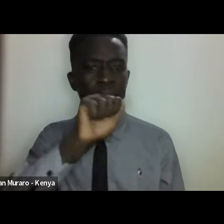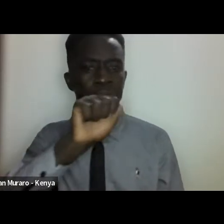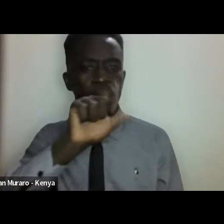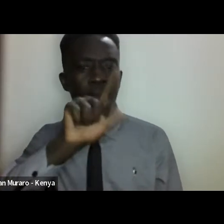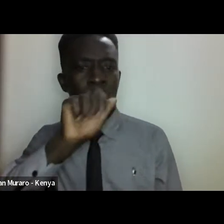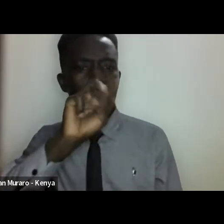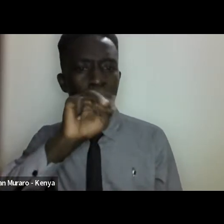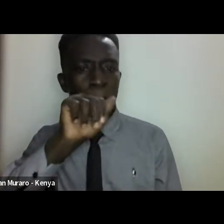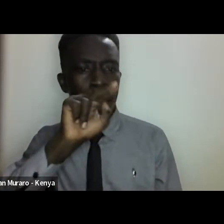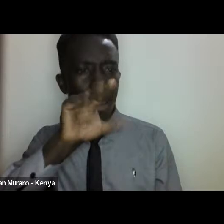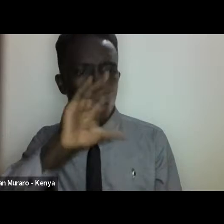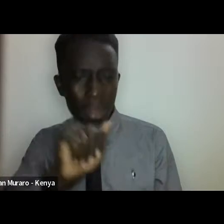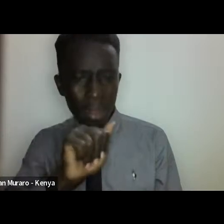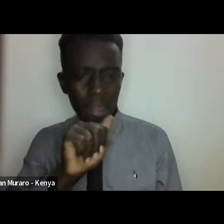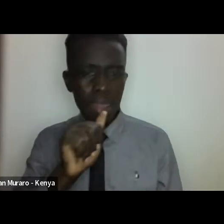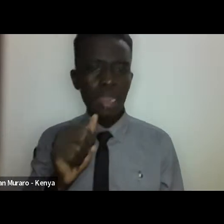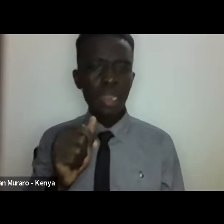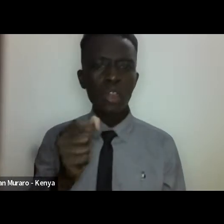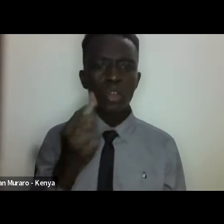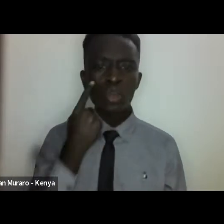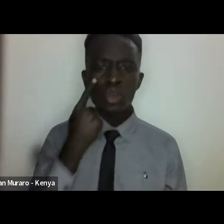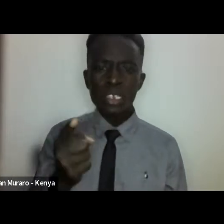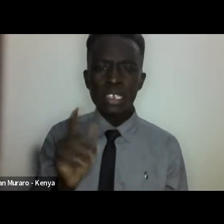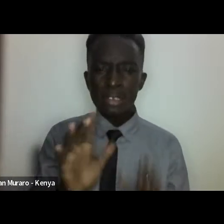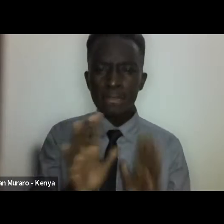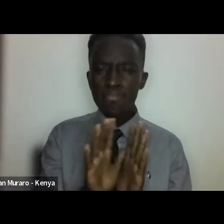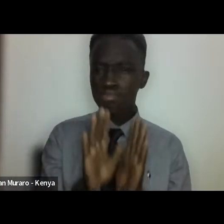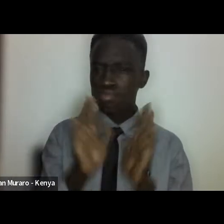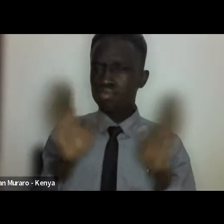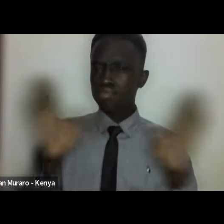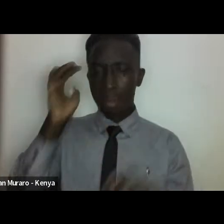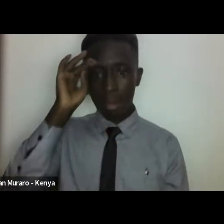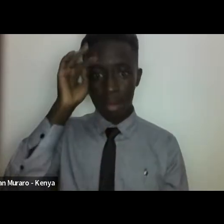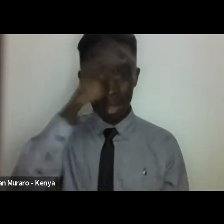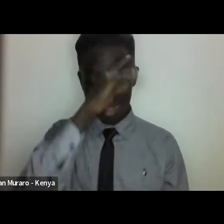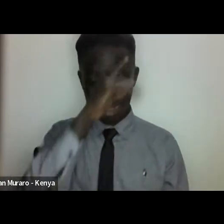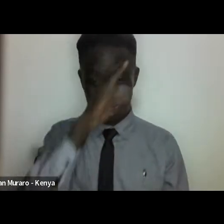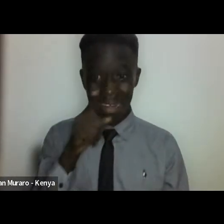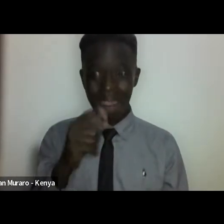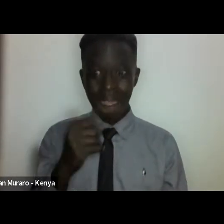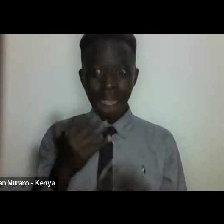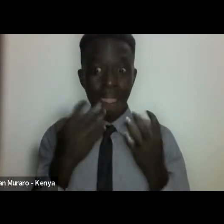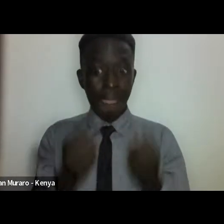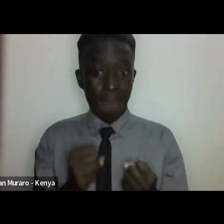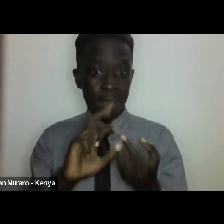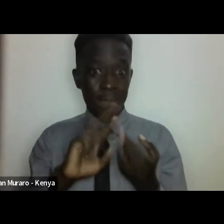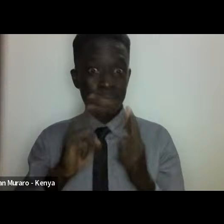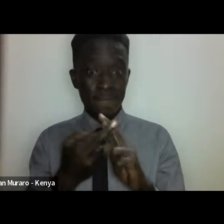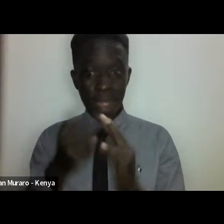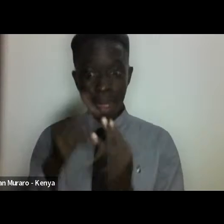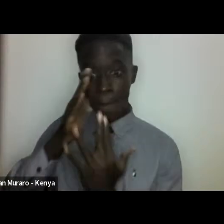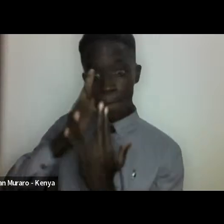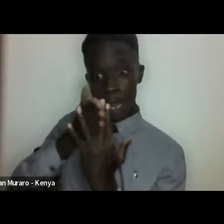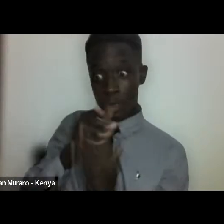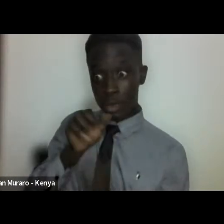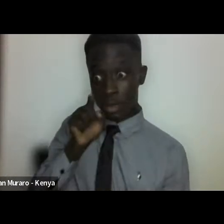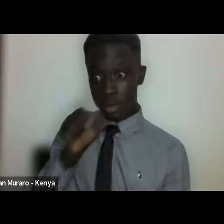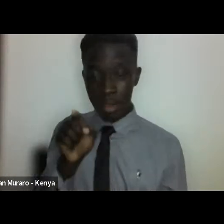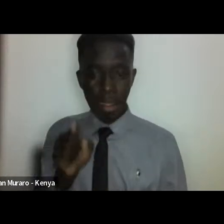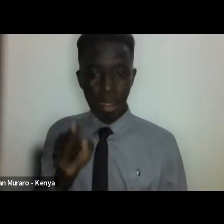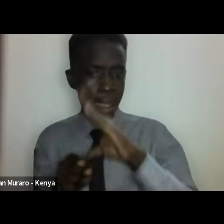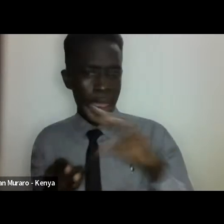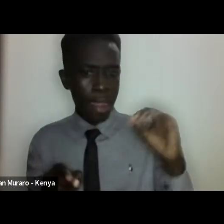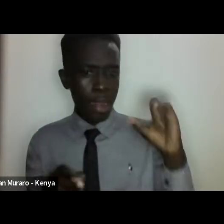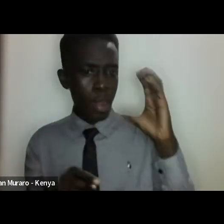theoretical assumptions of inclusive education. There's no relationship between that and the organogram